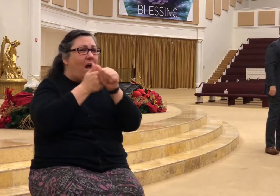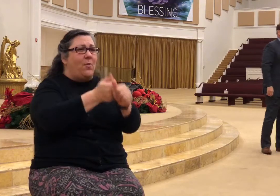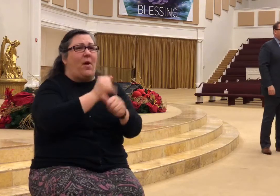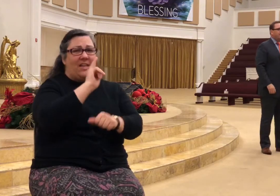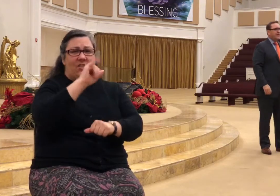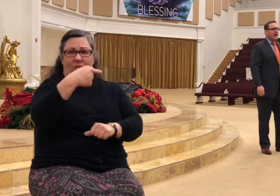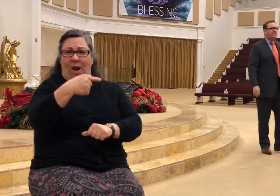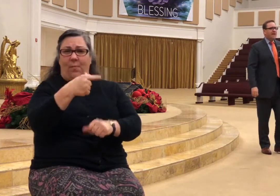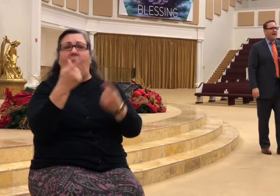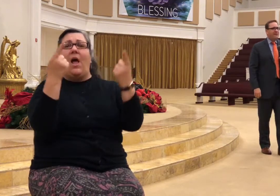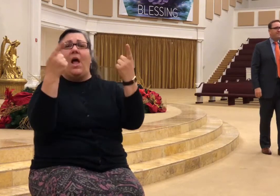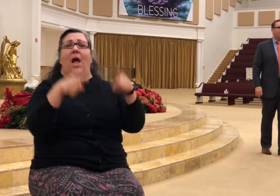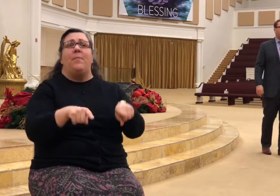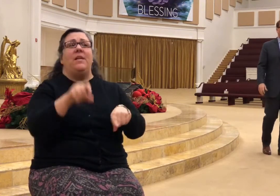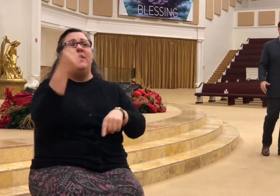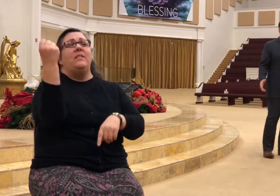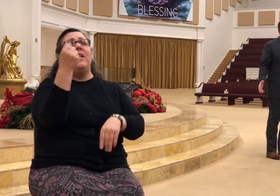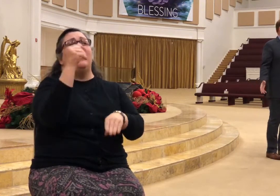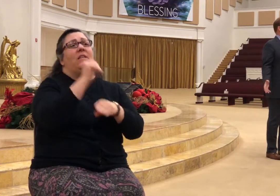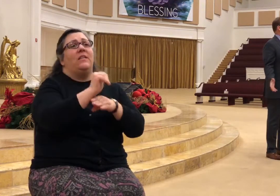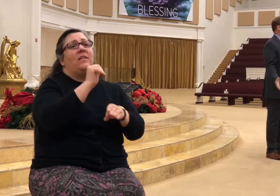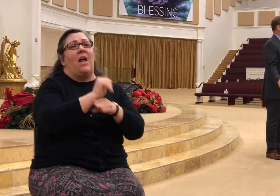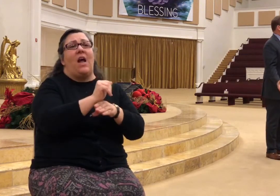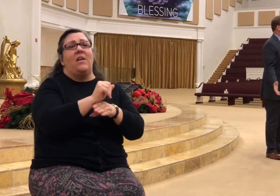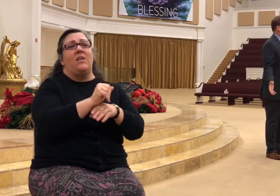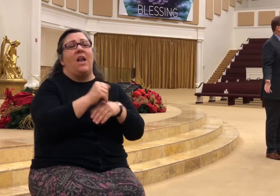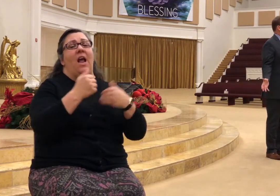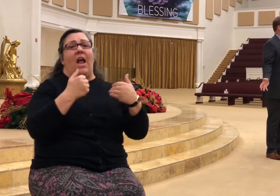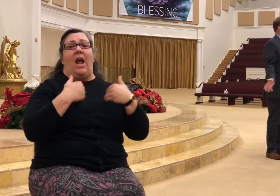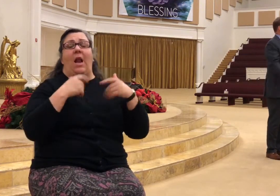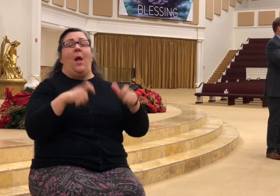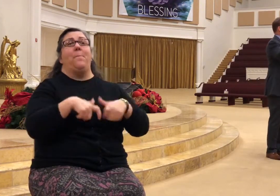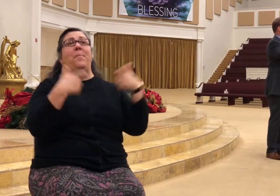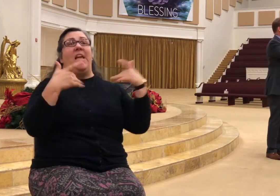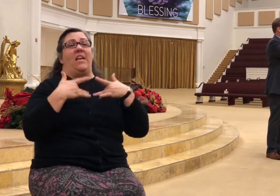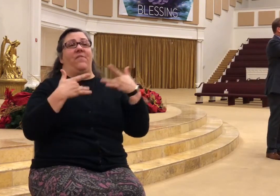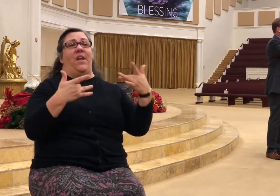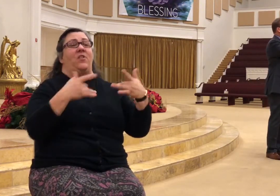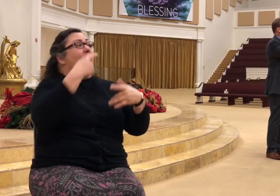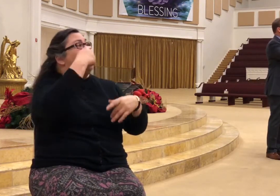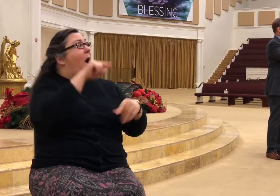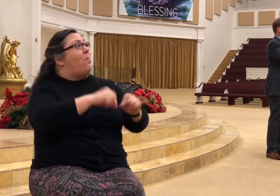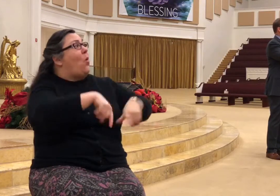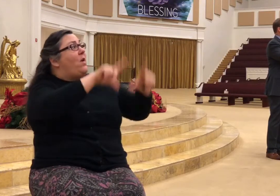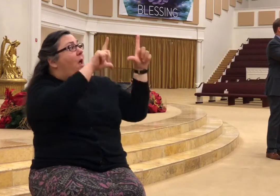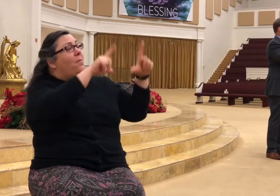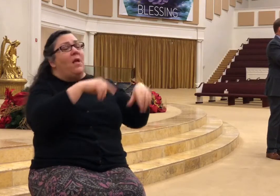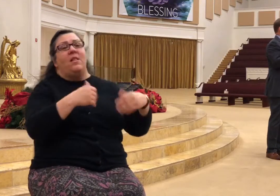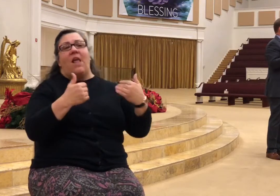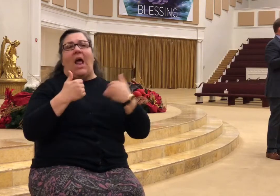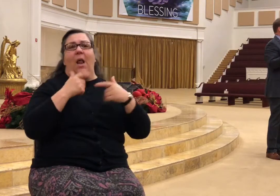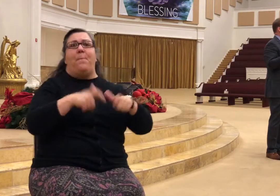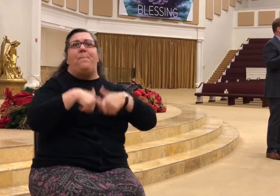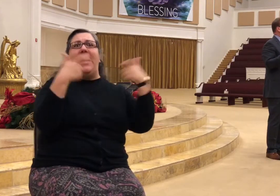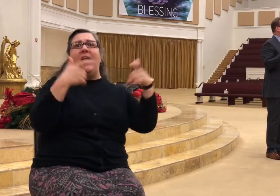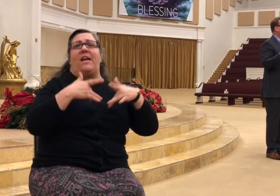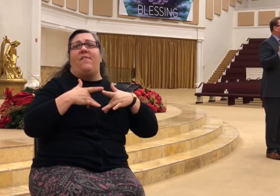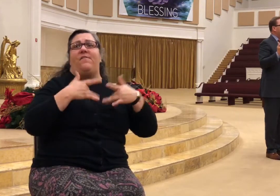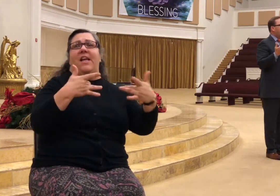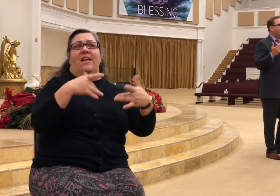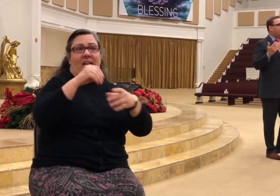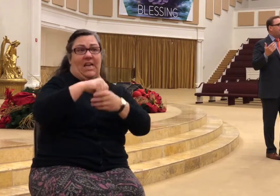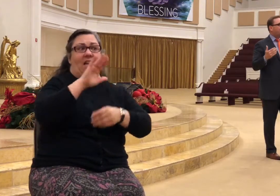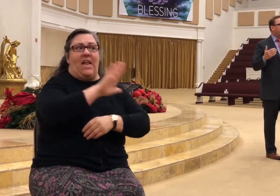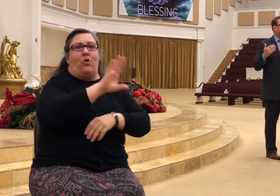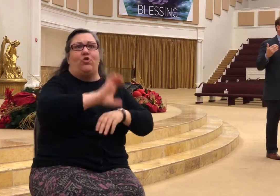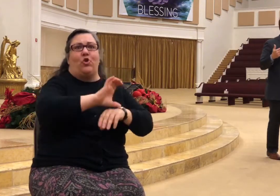on Saturday night they had one of the biggest events. If you could put that up there, they had one of the biggest events in the history of the church.